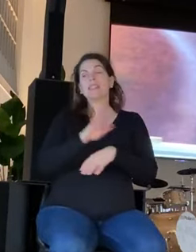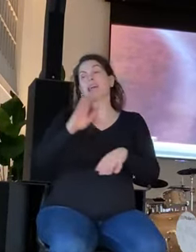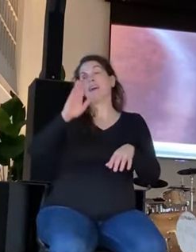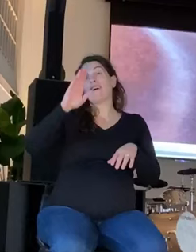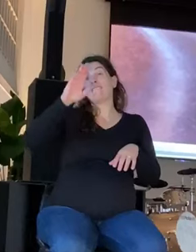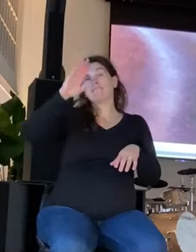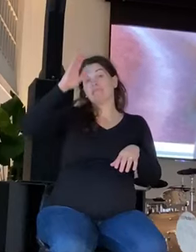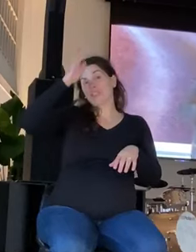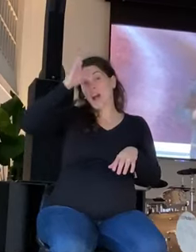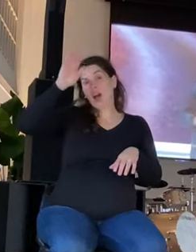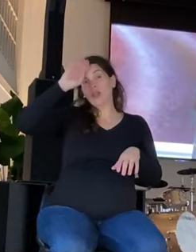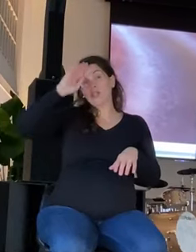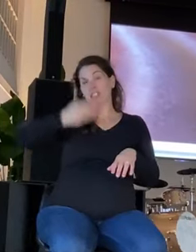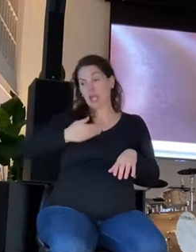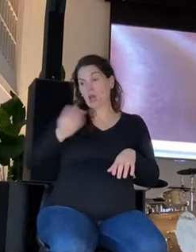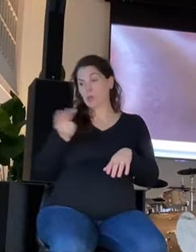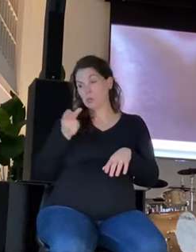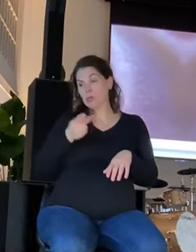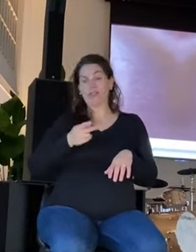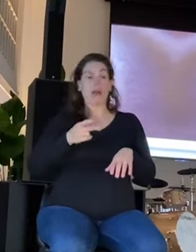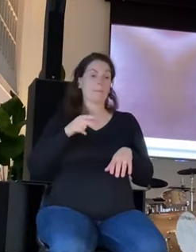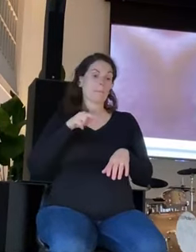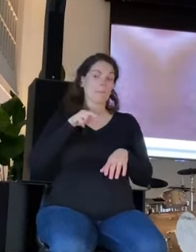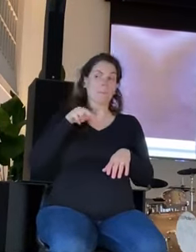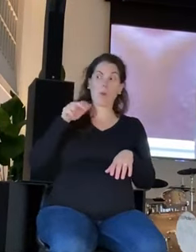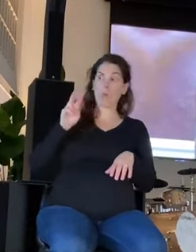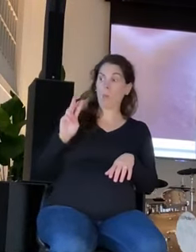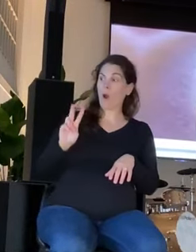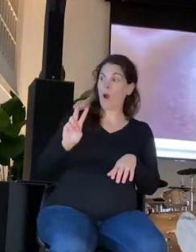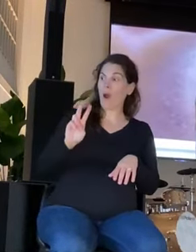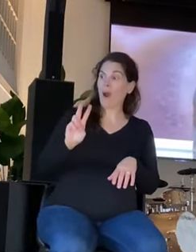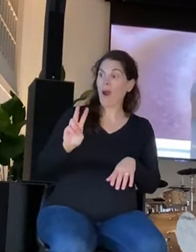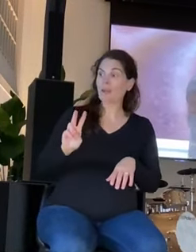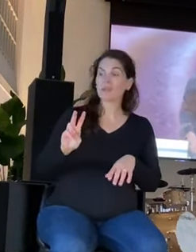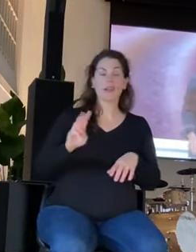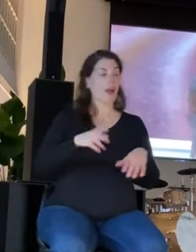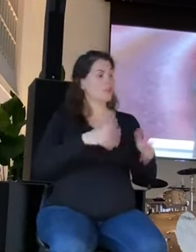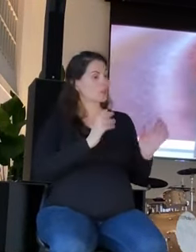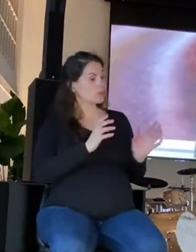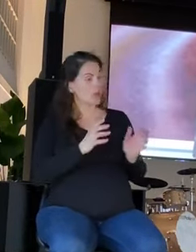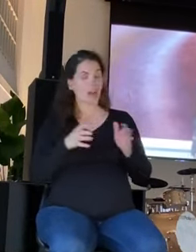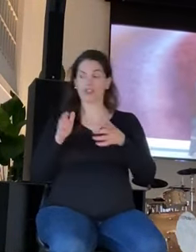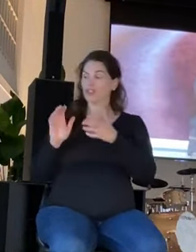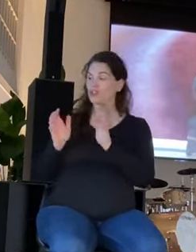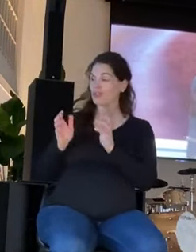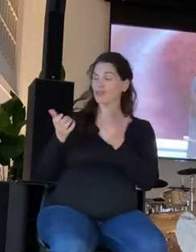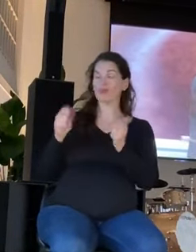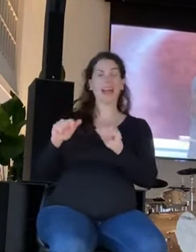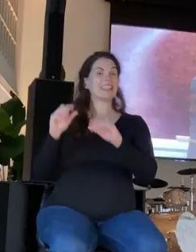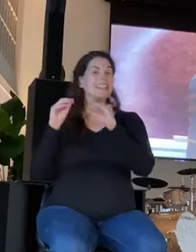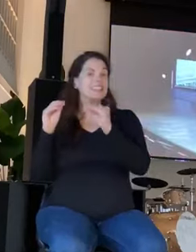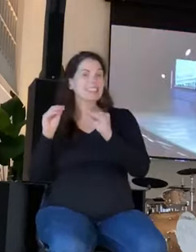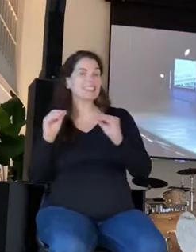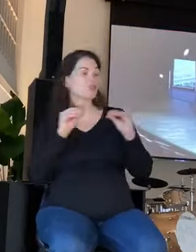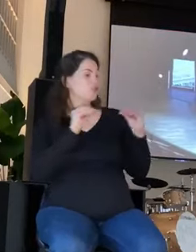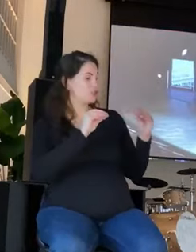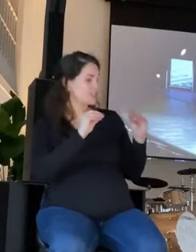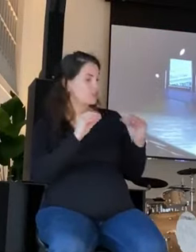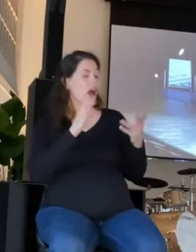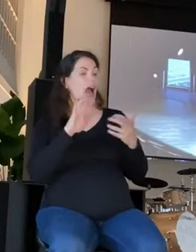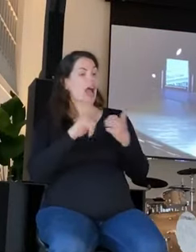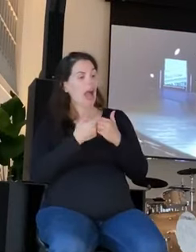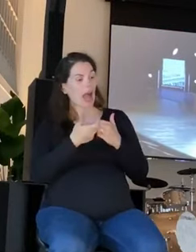walking and talking, and the dad pointing out the path that leads to life and pointing out the path to avoid that